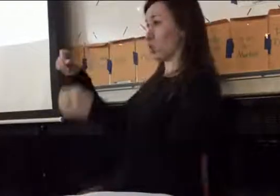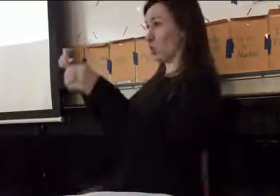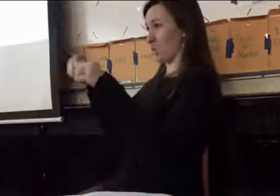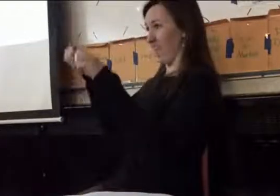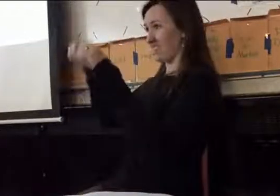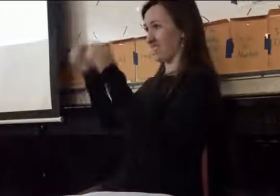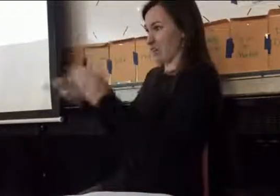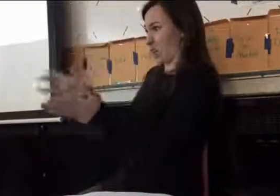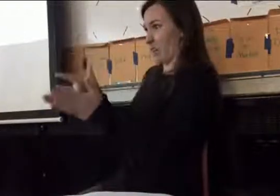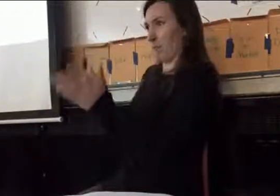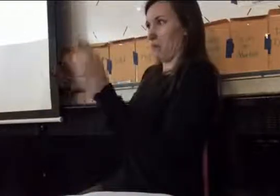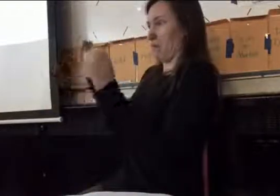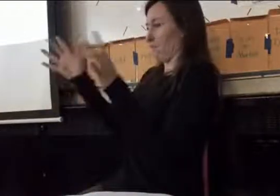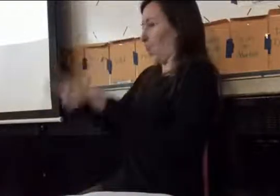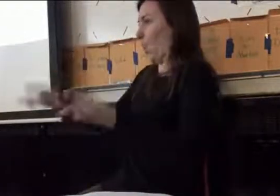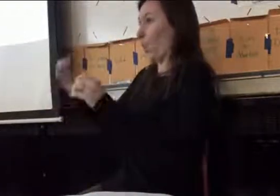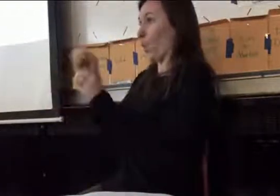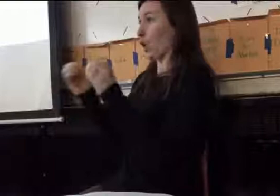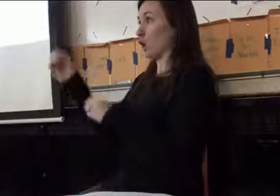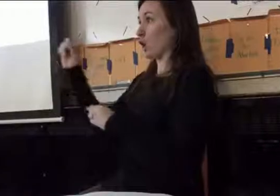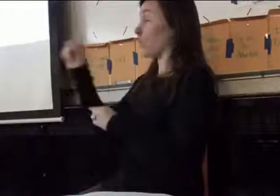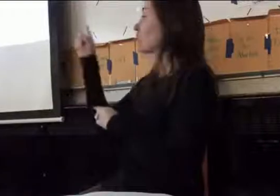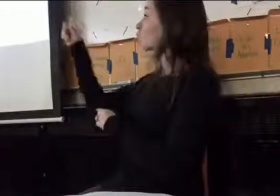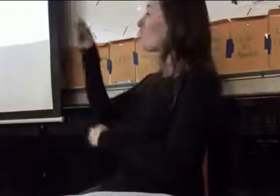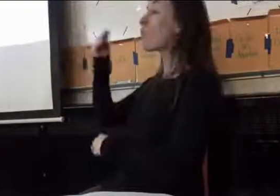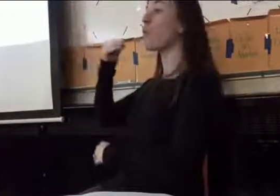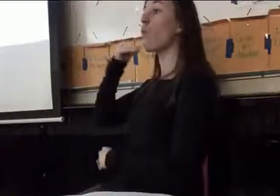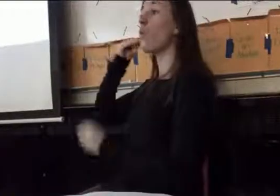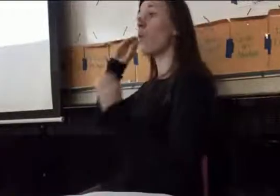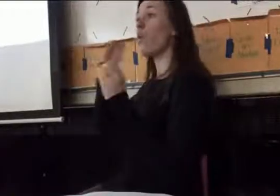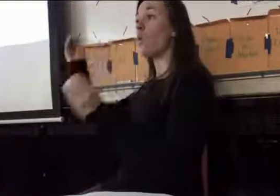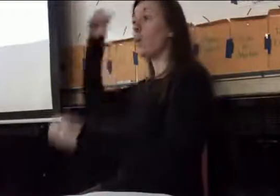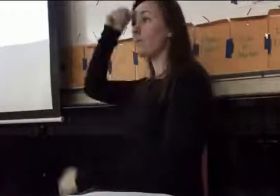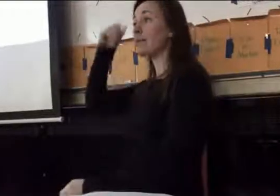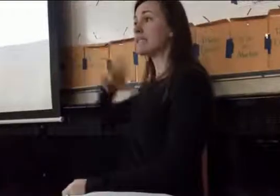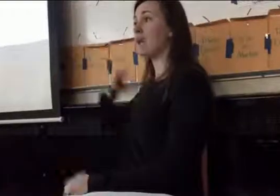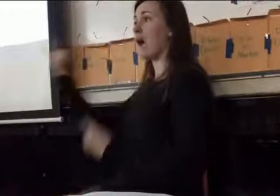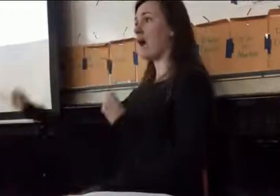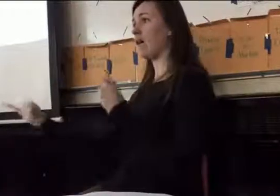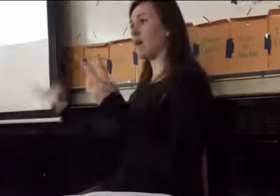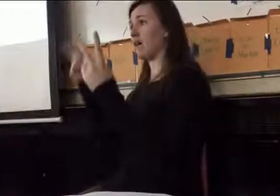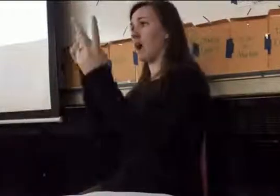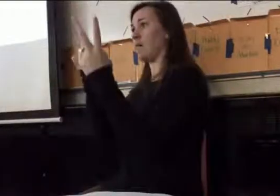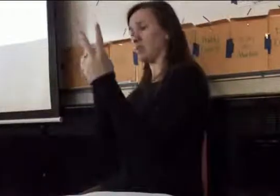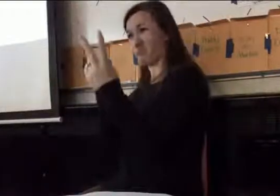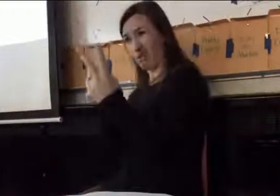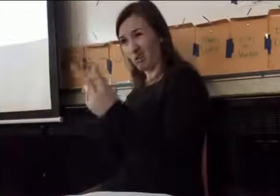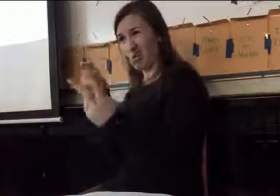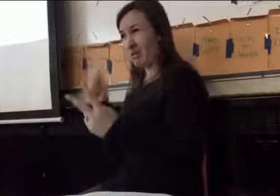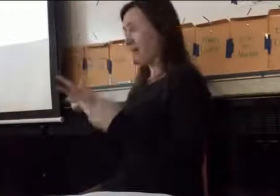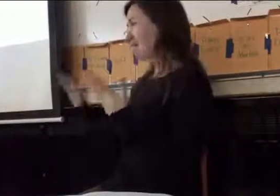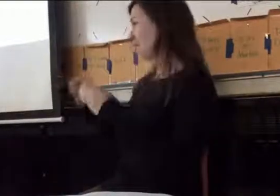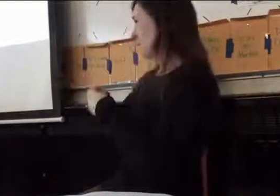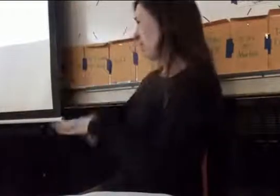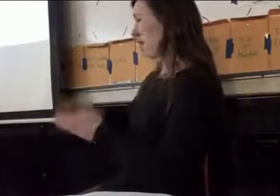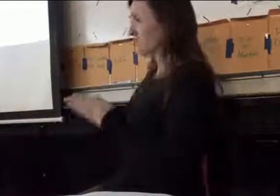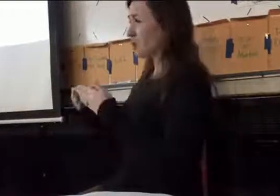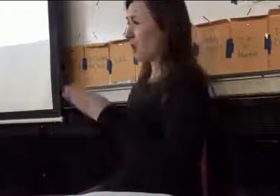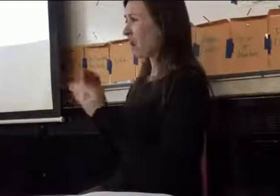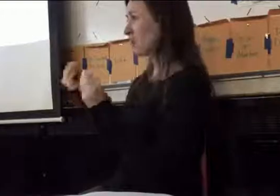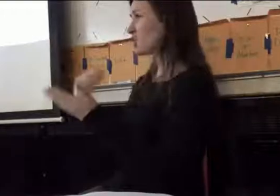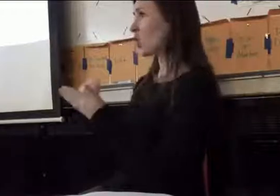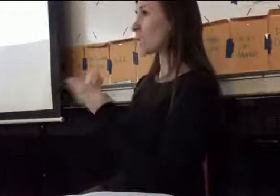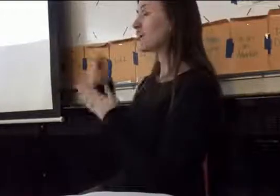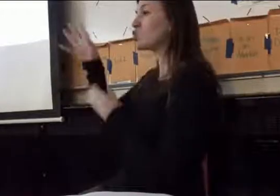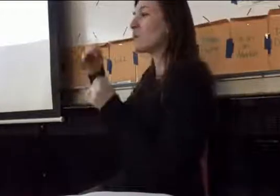of nowhere. This homeless guy here on the right comes up to him, asks them if they are okay. And they say, well, we lost our wallet. We don't have any money. He takes